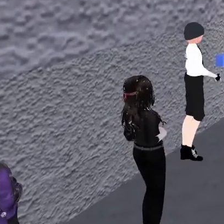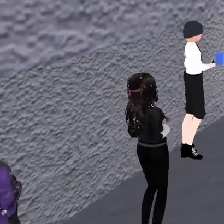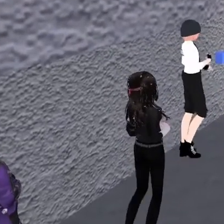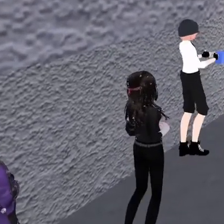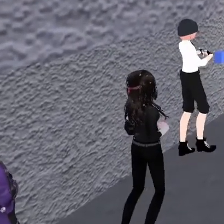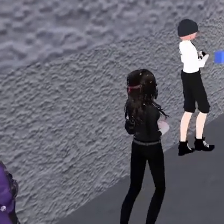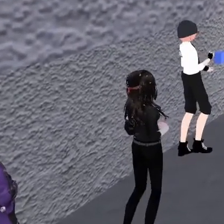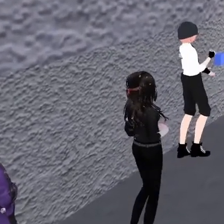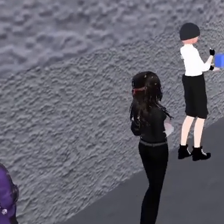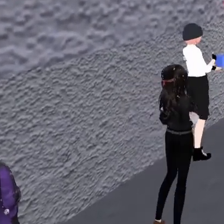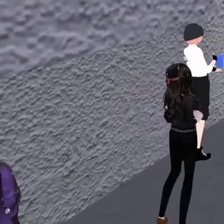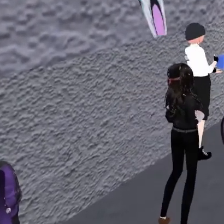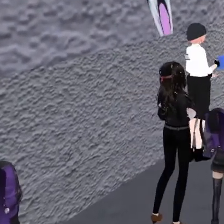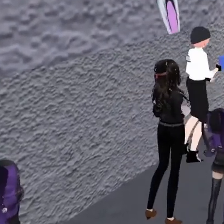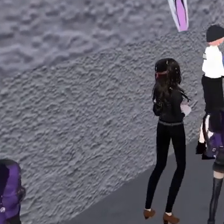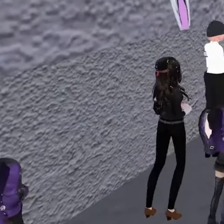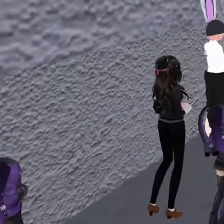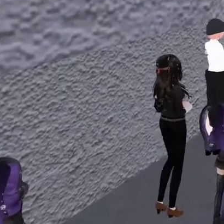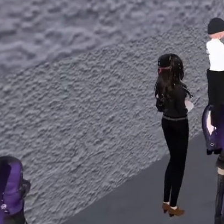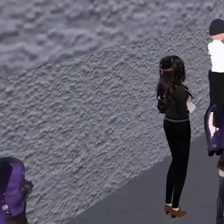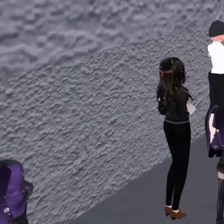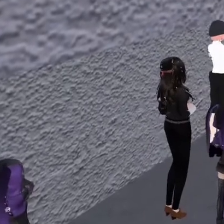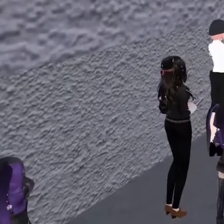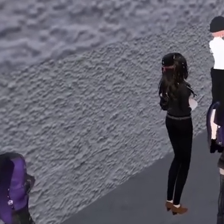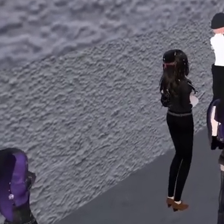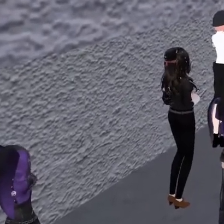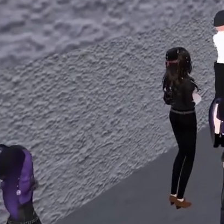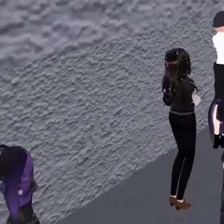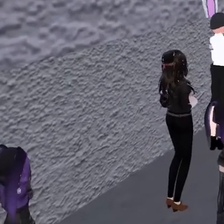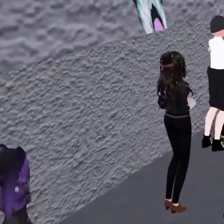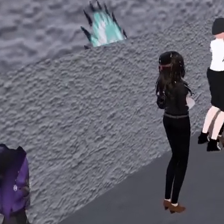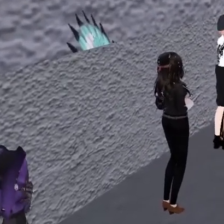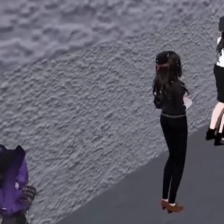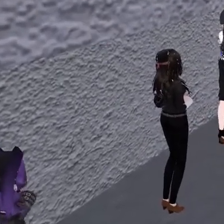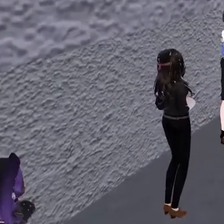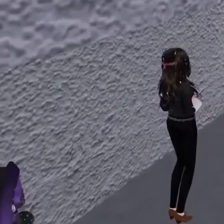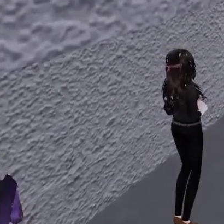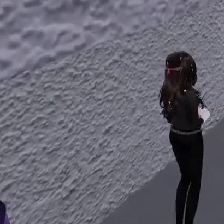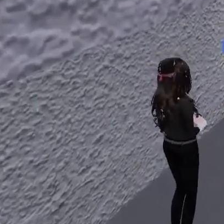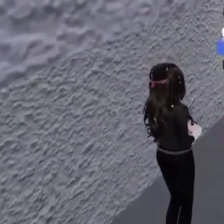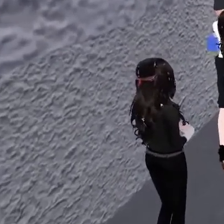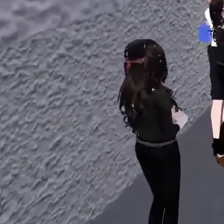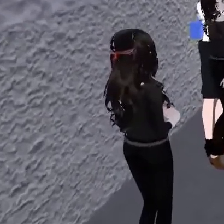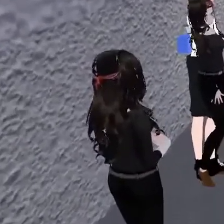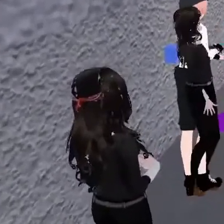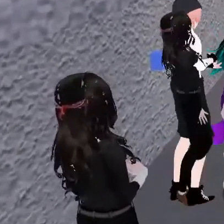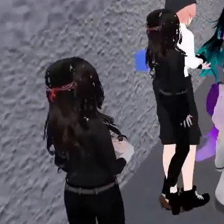it up. Cake. Yeah, cake or How- cake. Either of them are cake. Okay. Yeah, cake. It's kind of like if you had like one of those cakes that are like